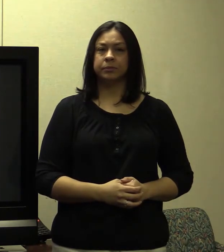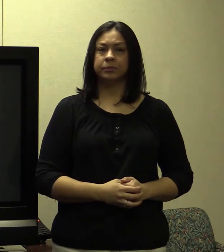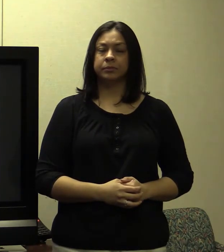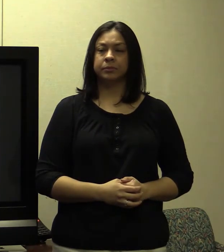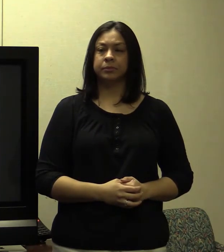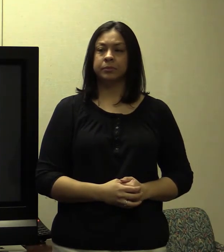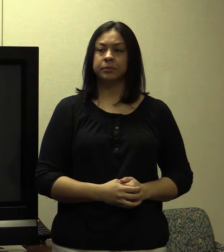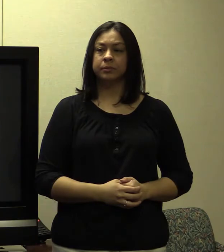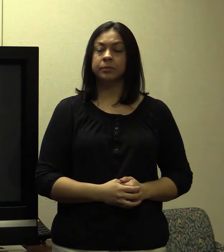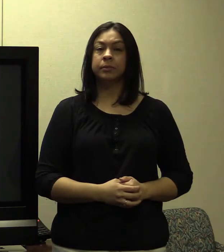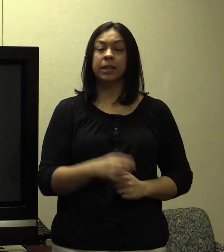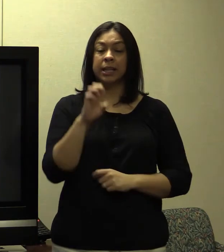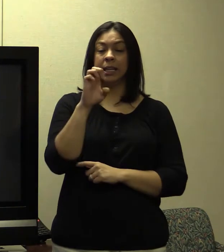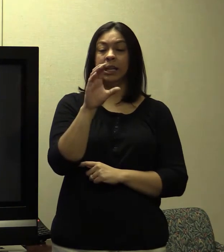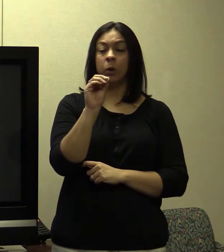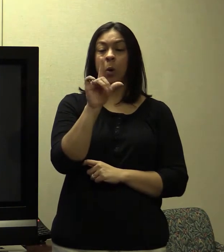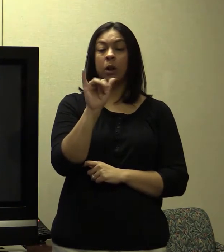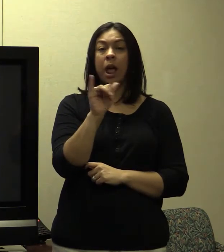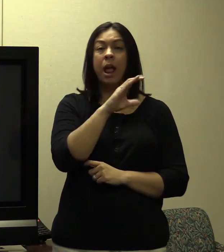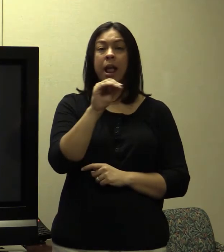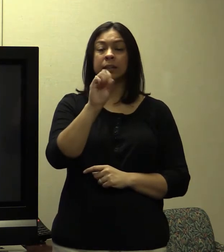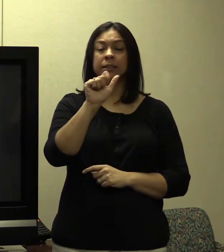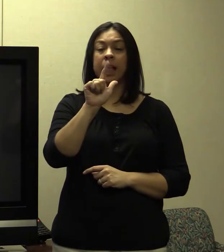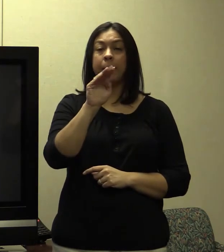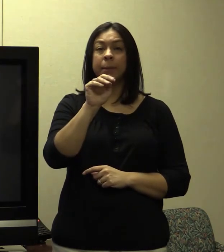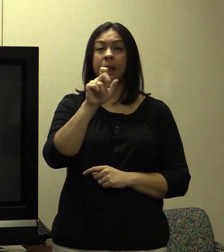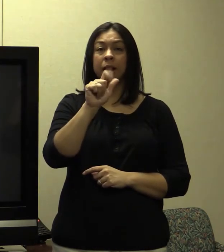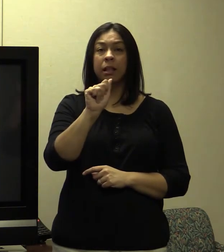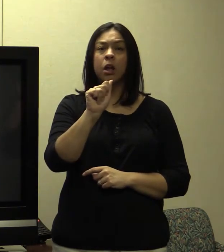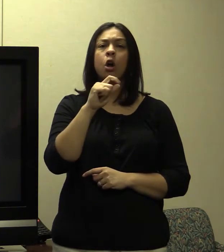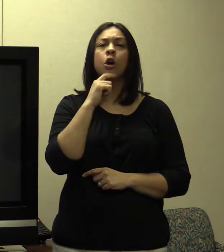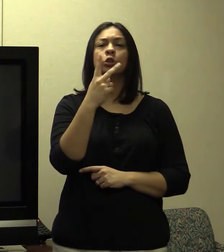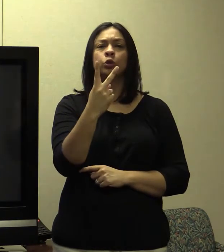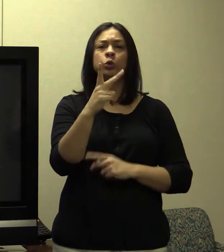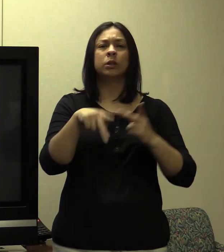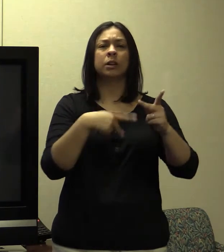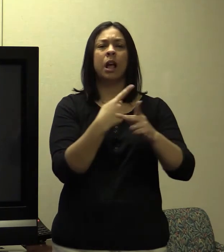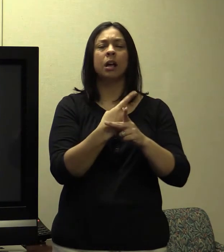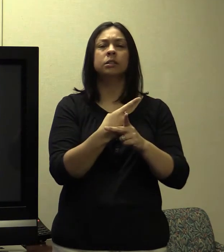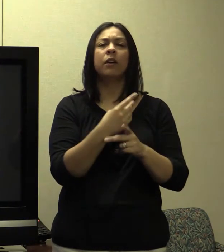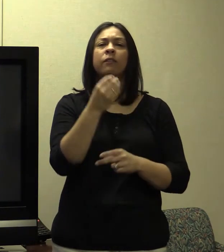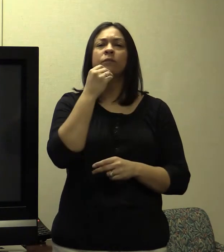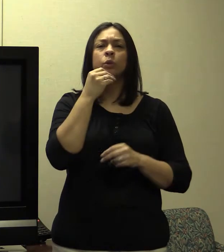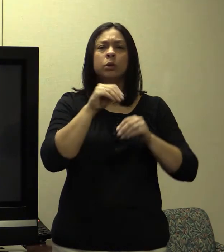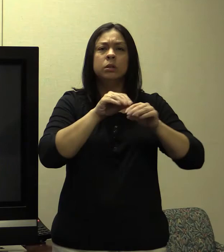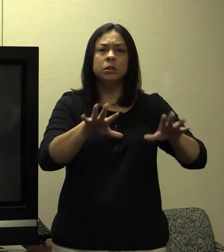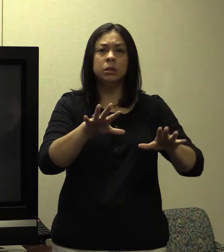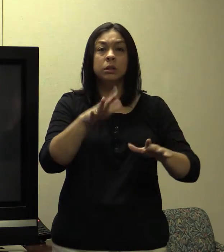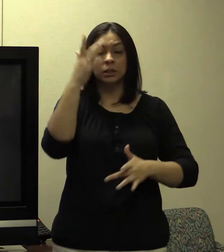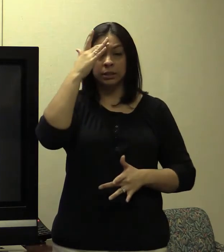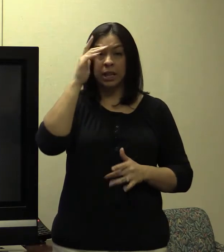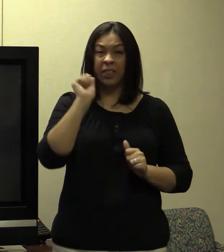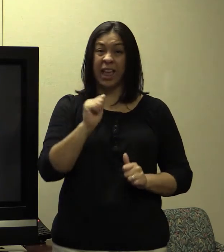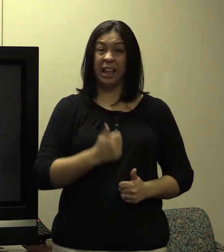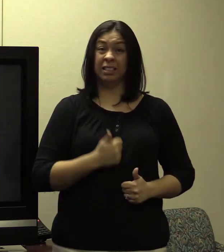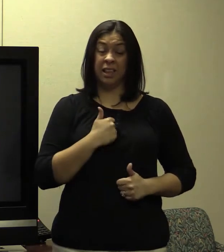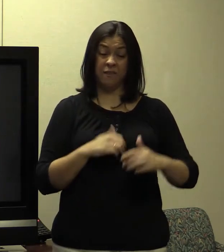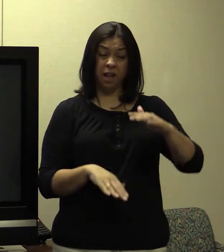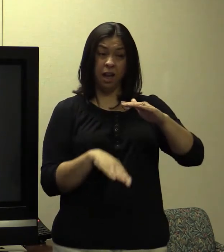So E. coli and Salmonella are two kinds of foodborne pathogens, and they can live up to 2 hours on surfaces